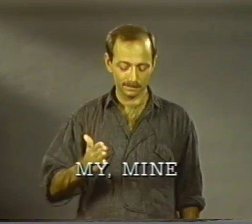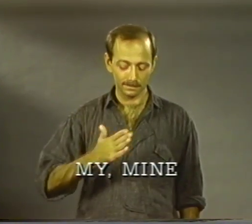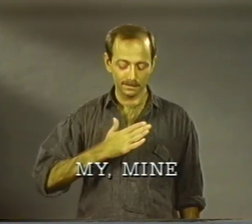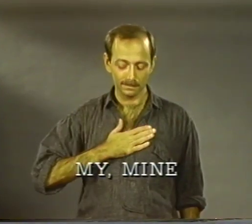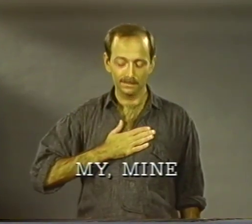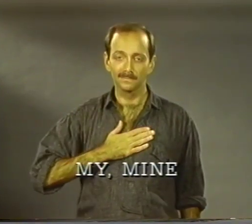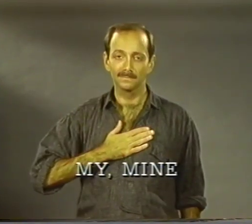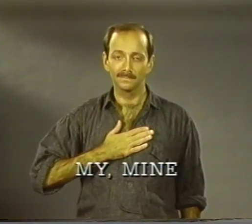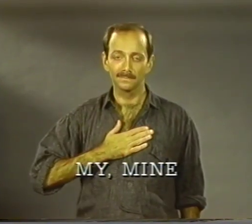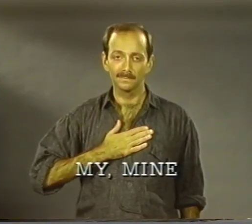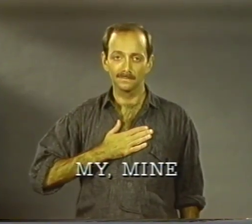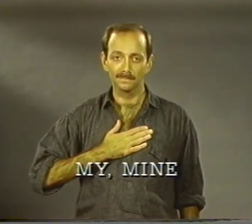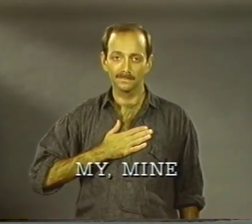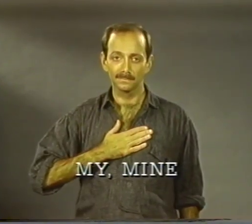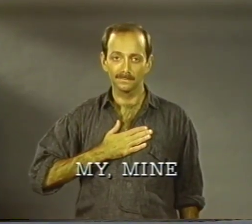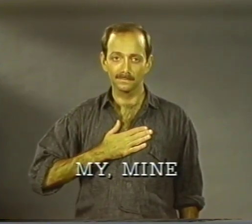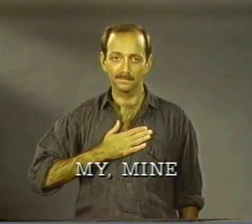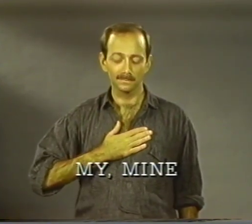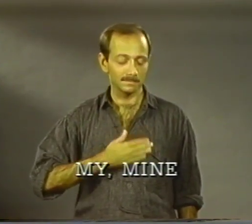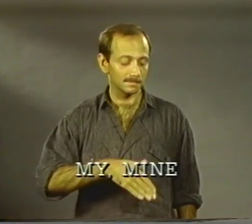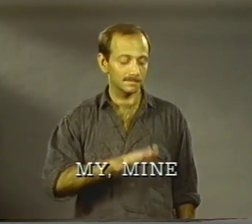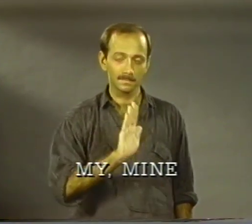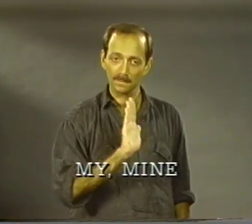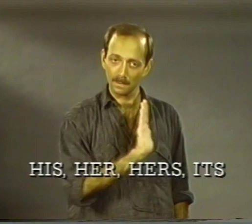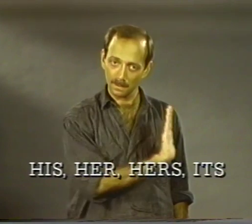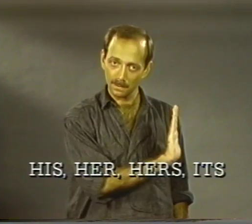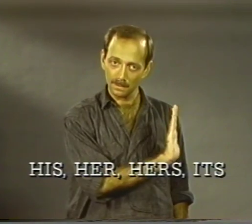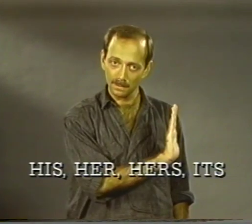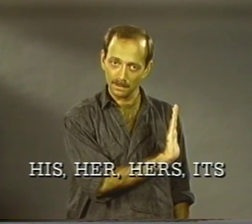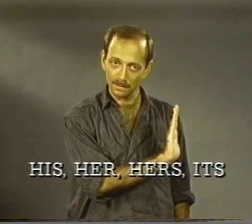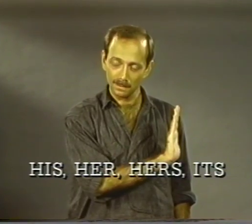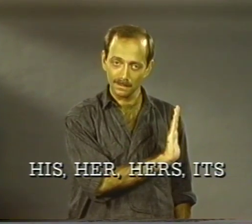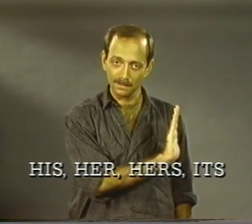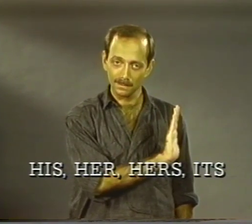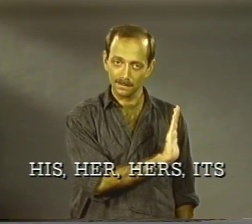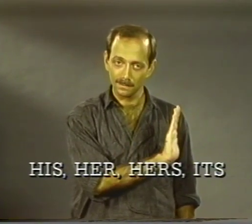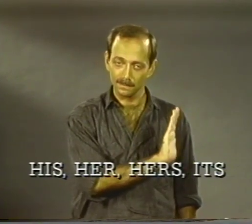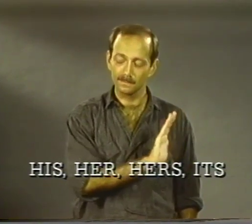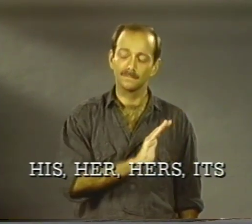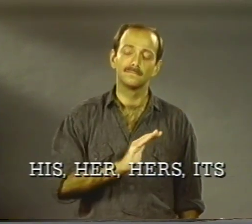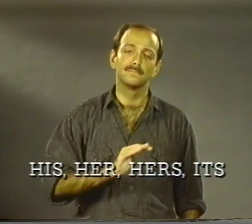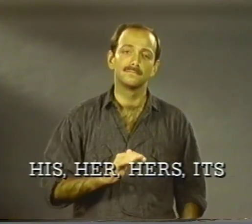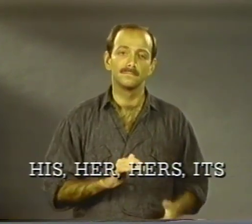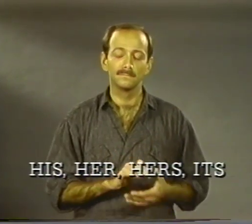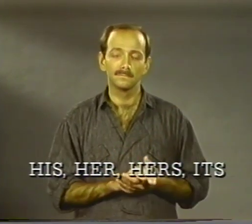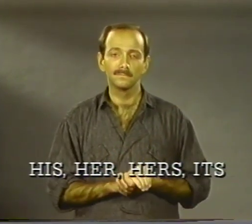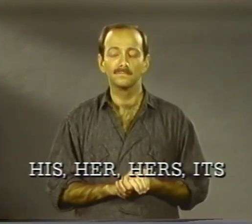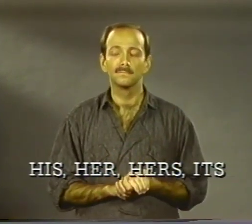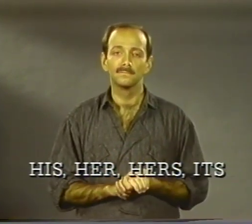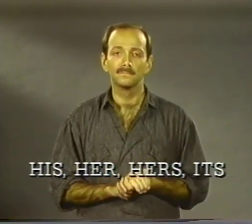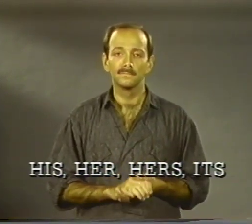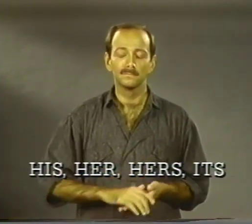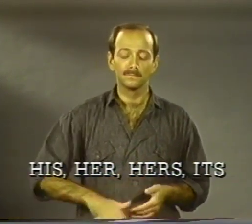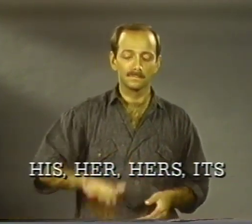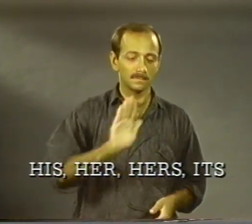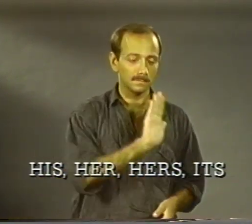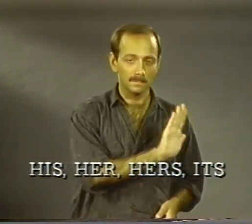mine. His, her, hers, or its. Their or theirs.